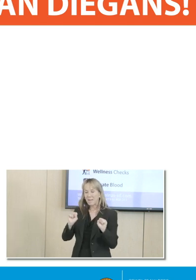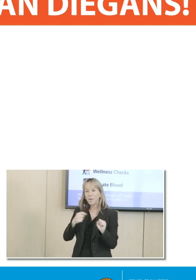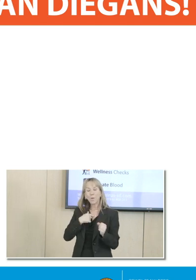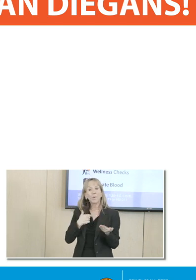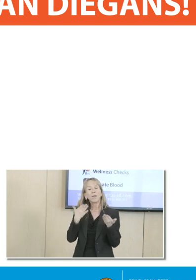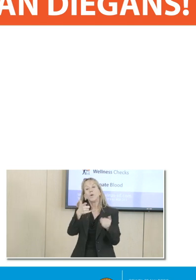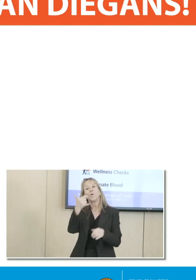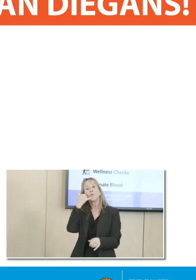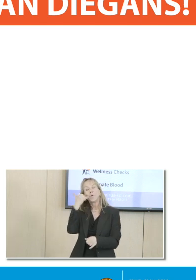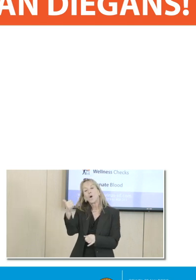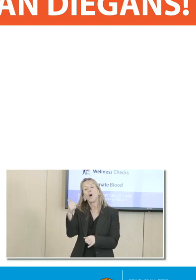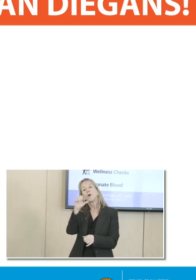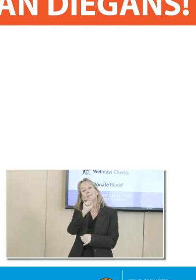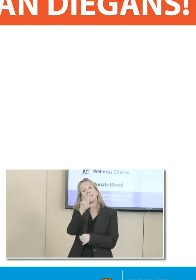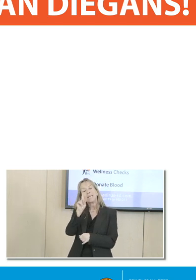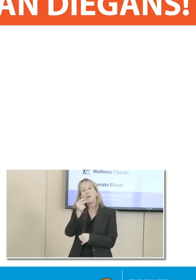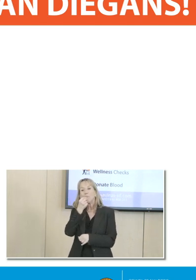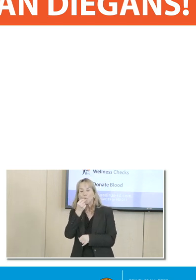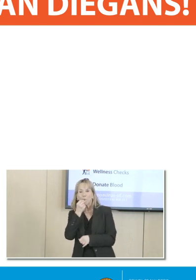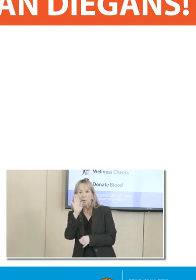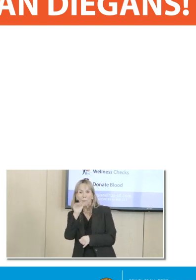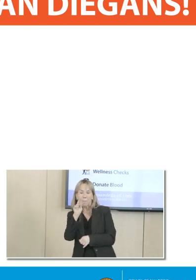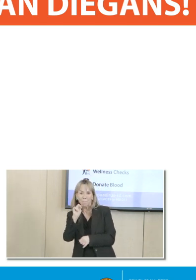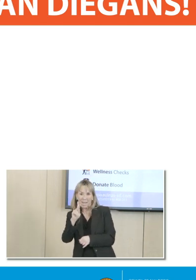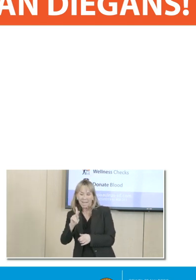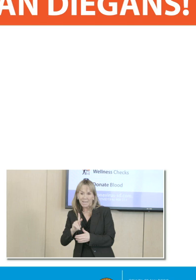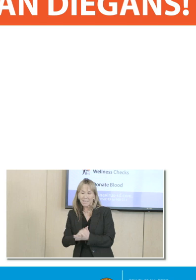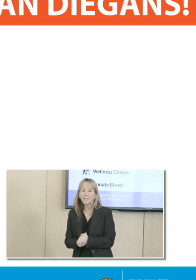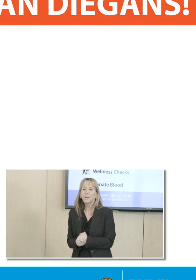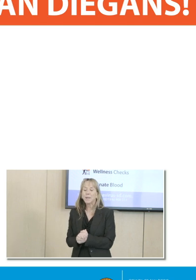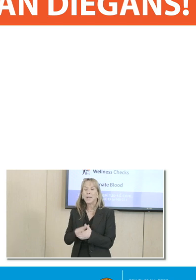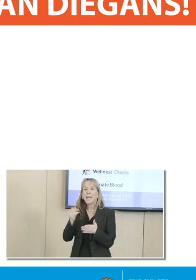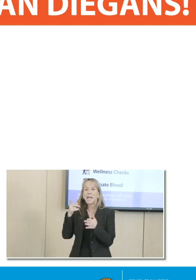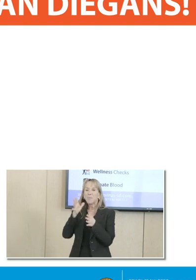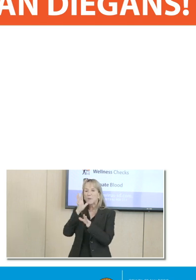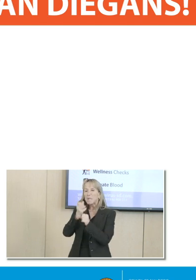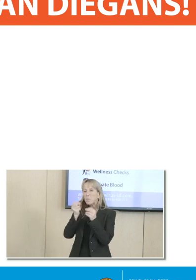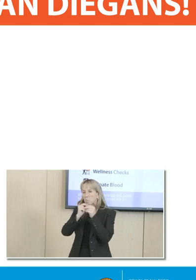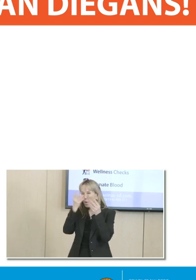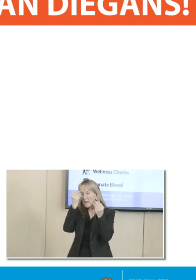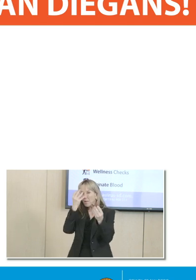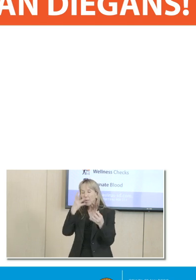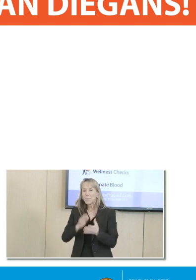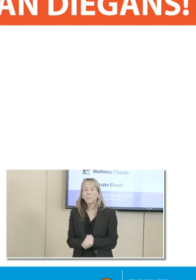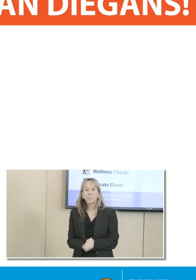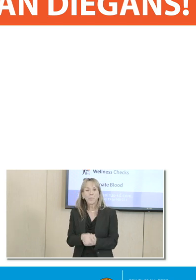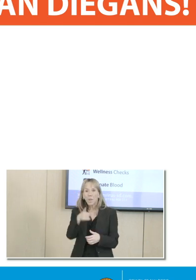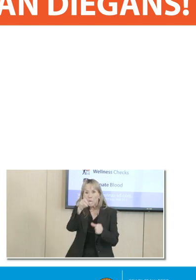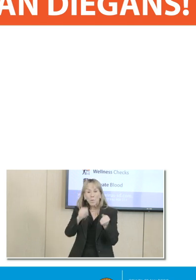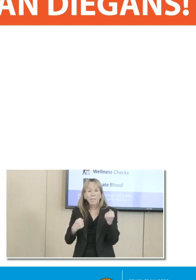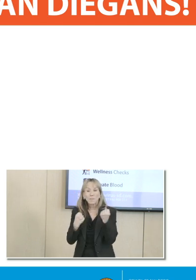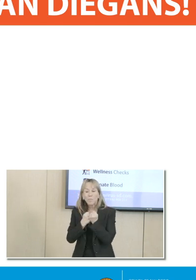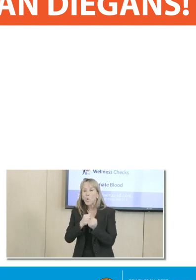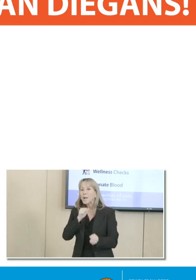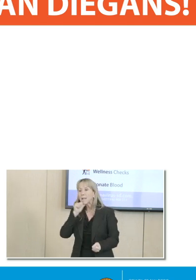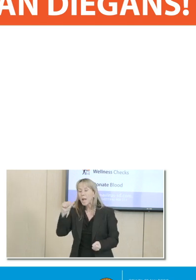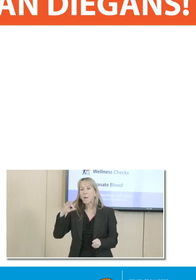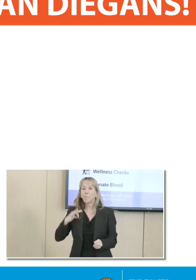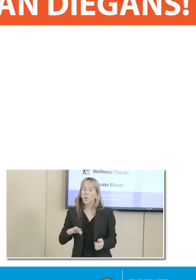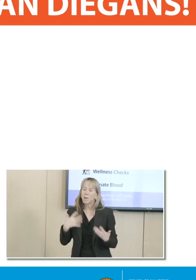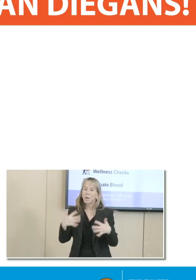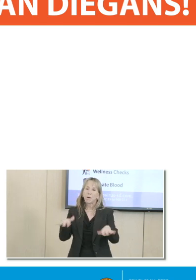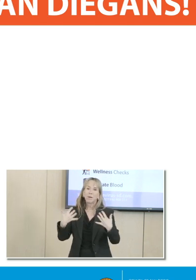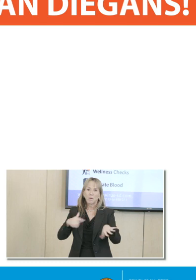Diego Food Bank or Feed San Diego for directions there. You can support nonprofits. We have so many